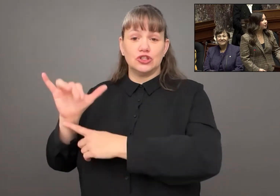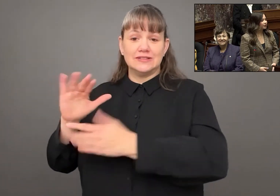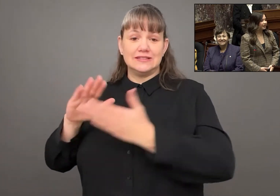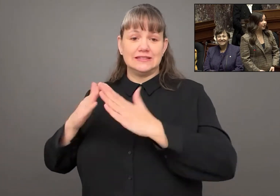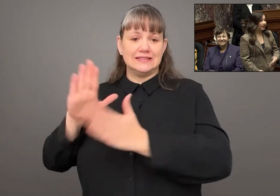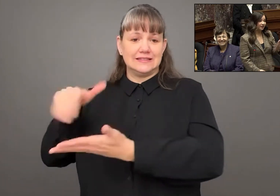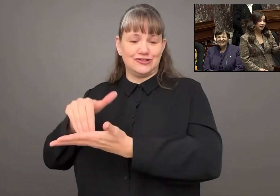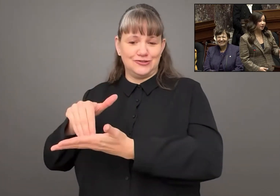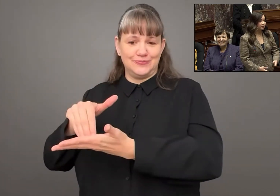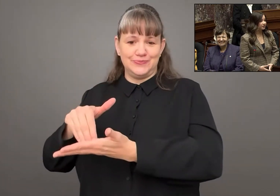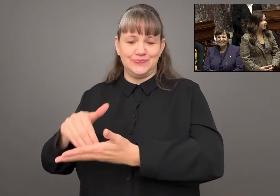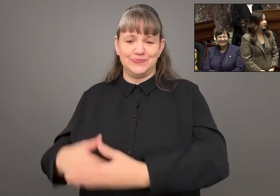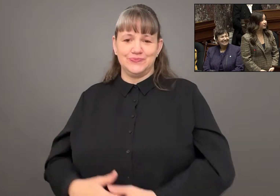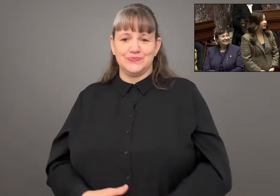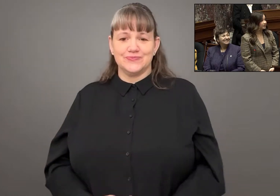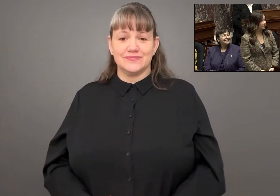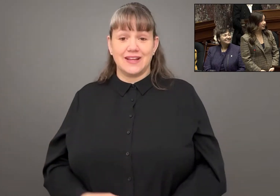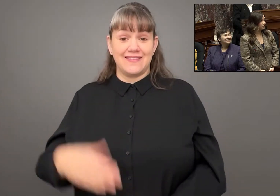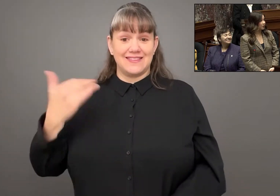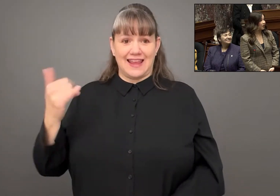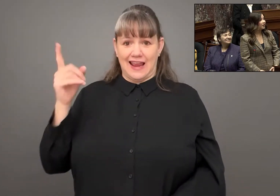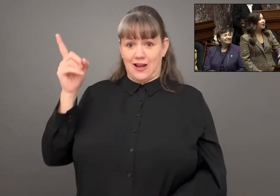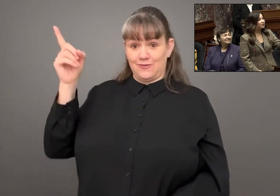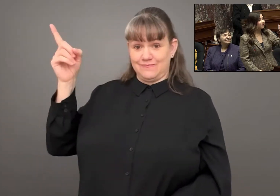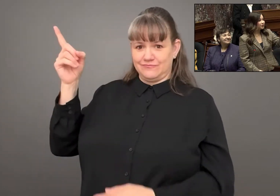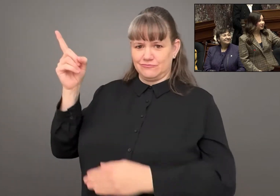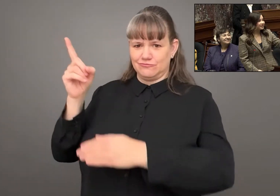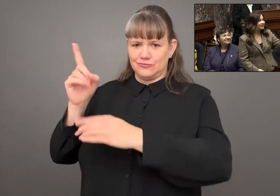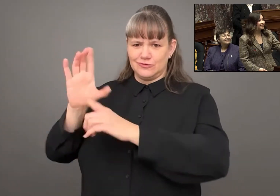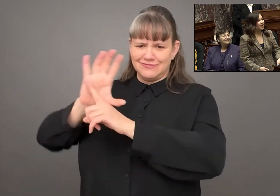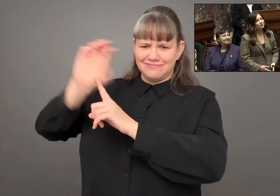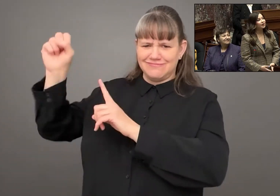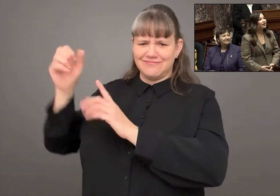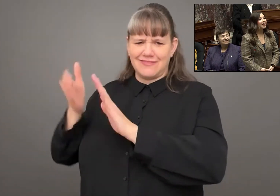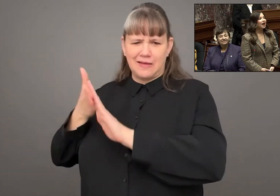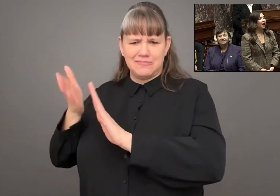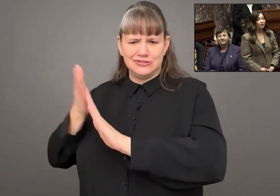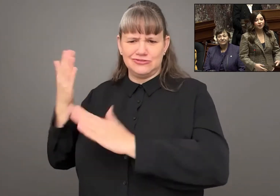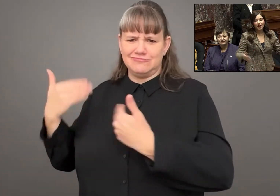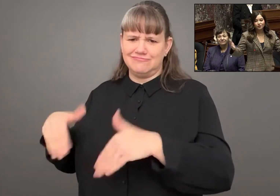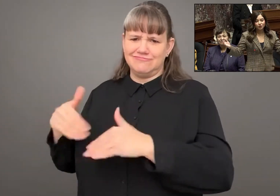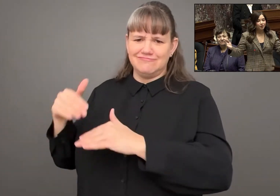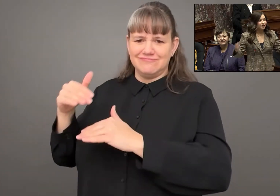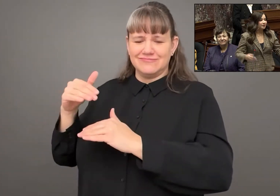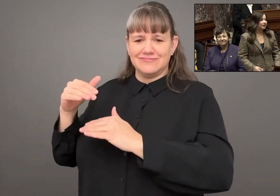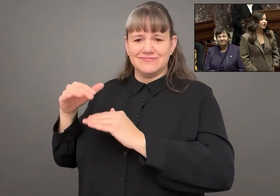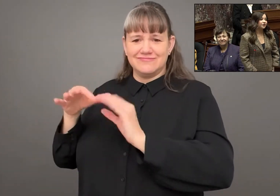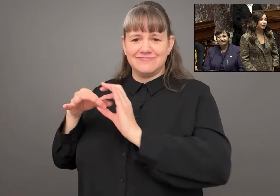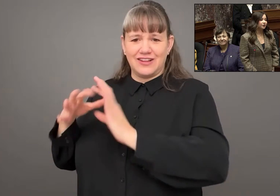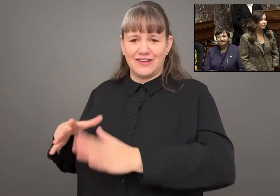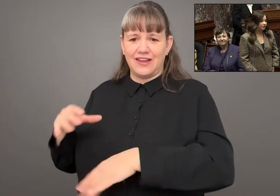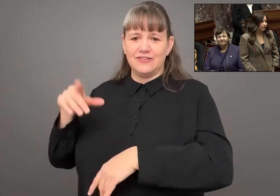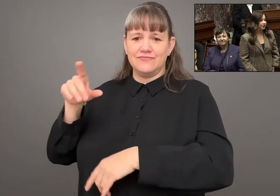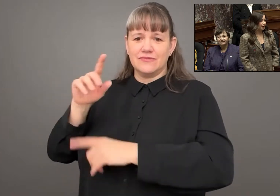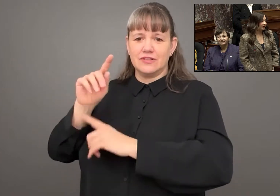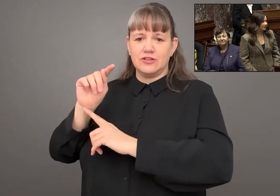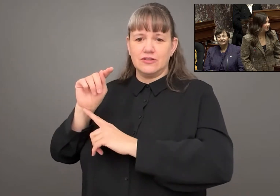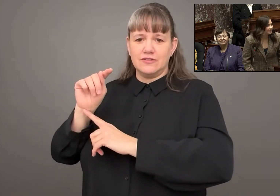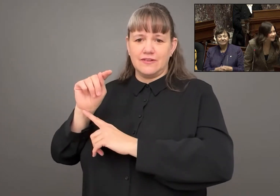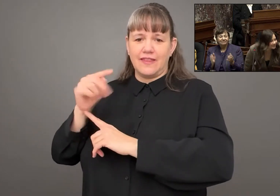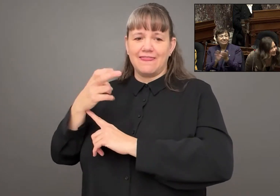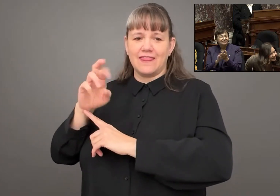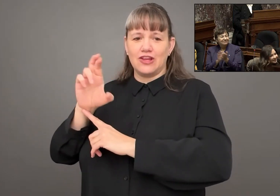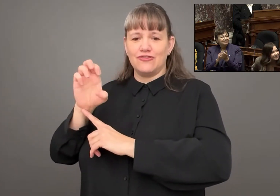super coordinator, and the Deputy Speaker's assistant as well. We have Teresa Scambler. Will the House join me in making her feel very